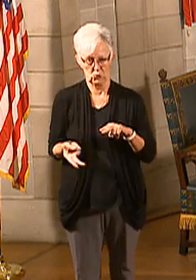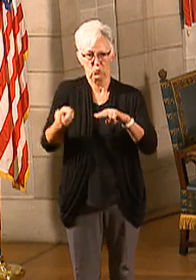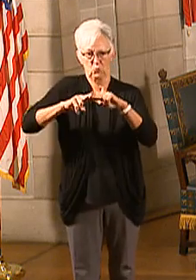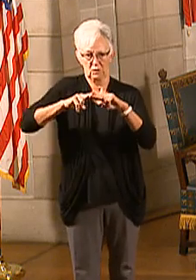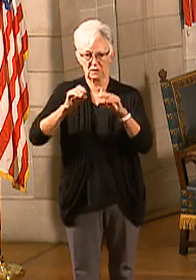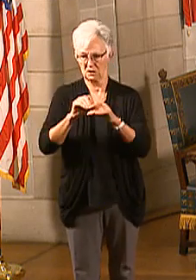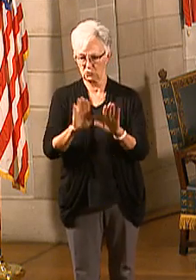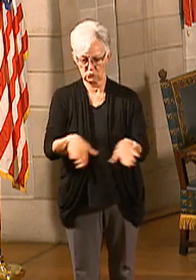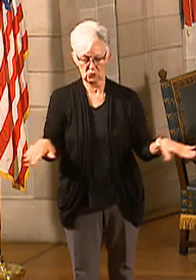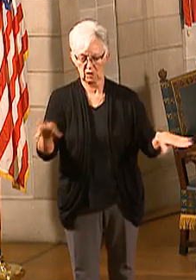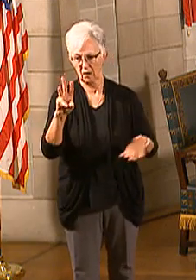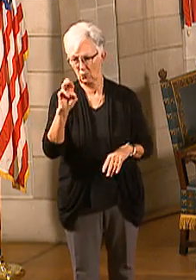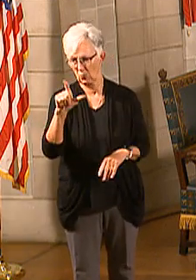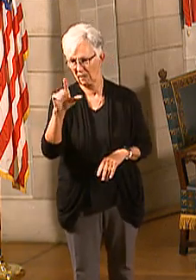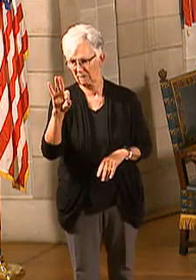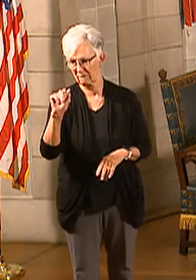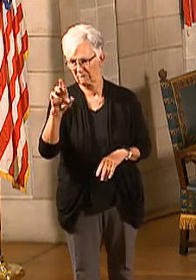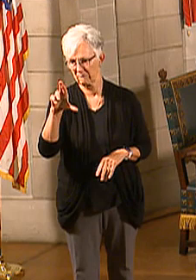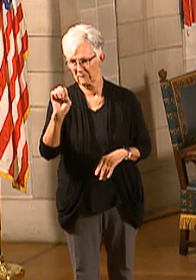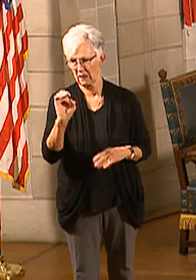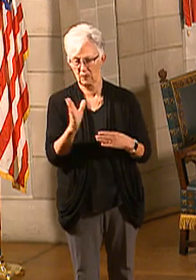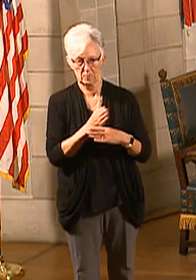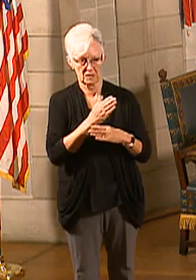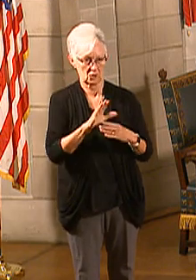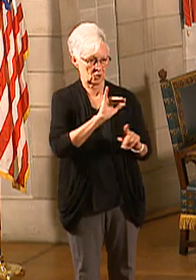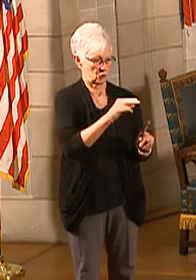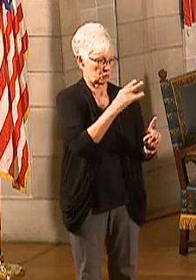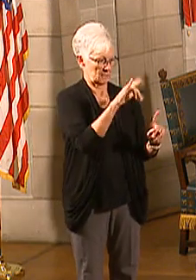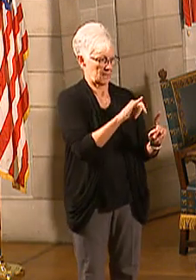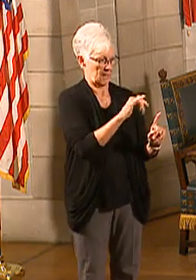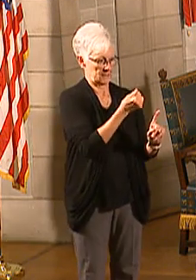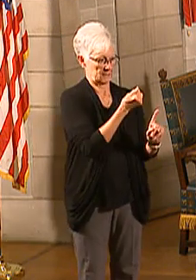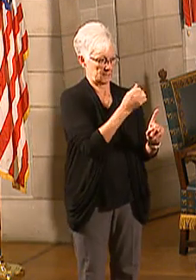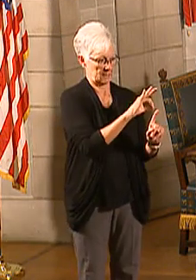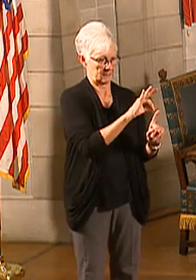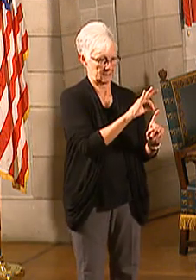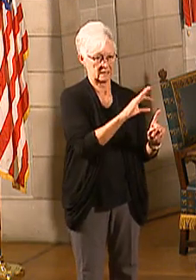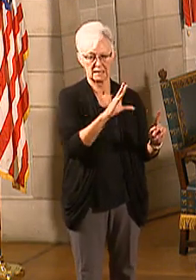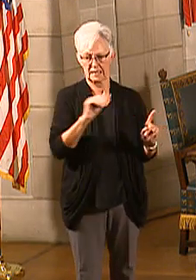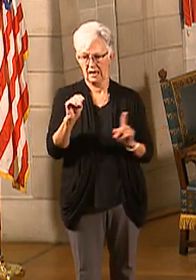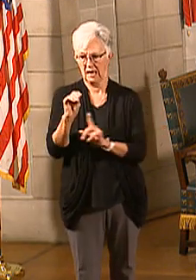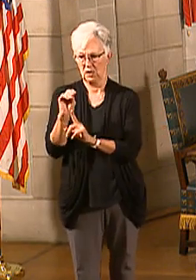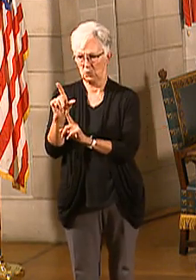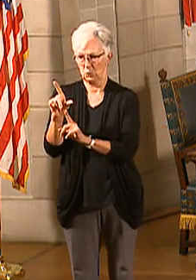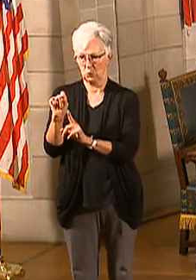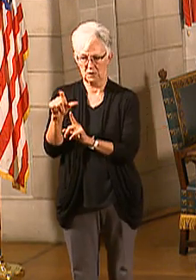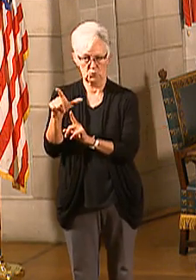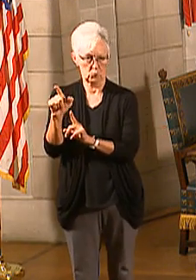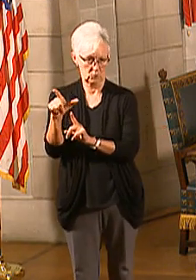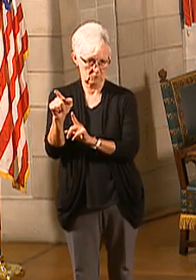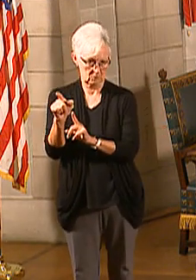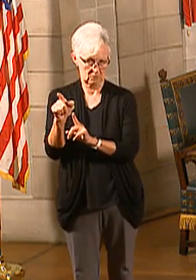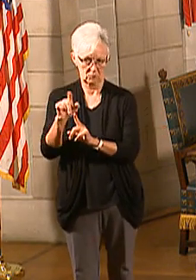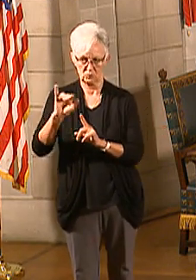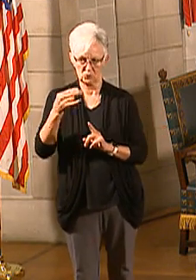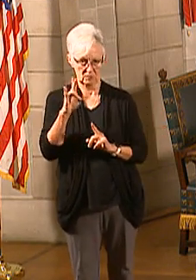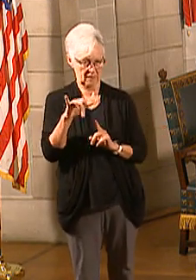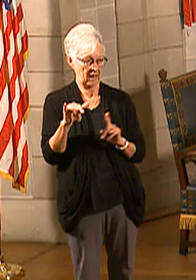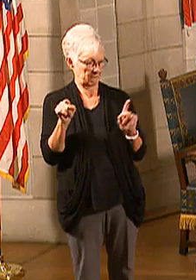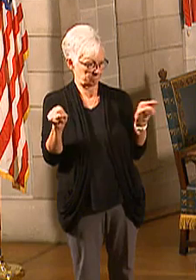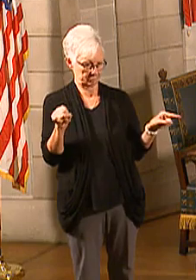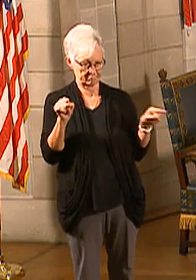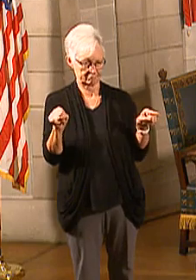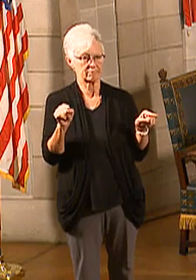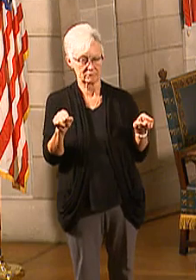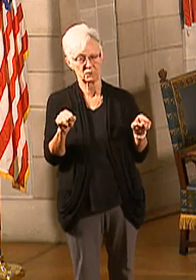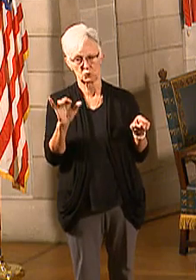Nebraska between July of 2019 and October of 2021. So a big increase in the number of cases, which we have been working to